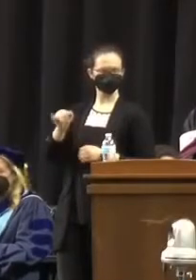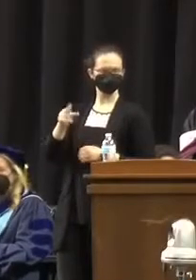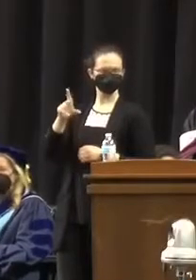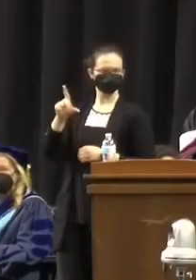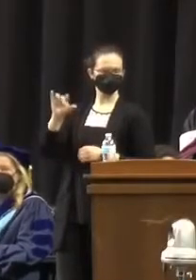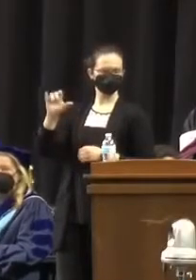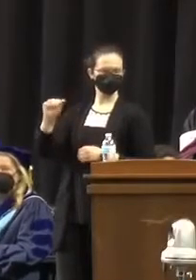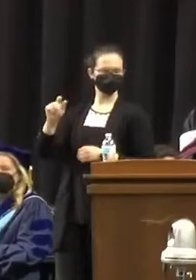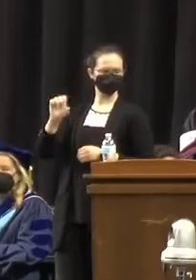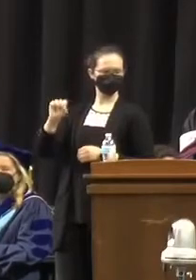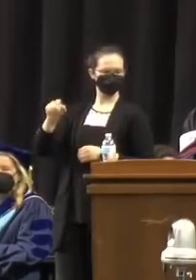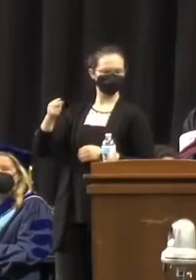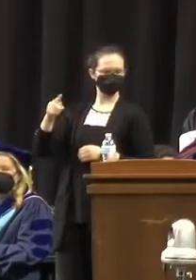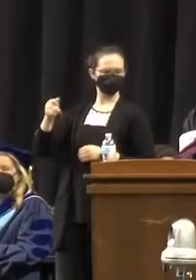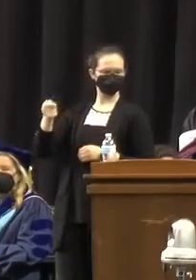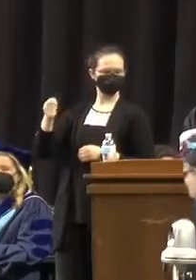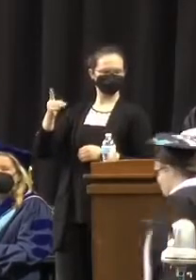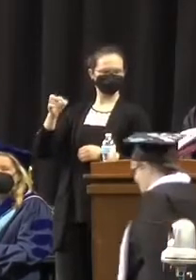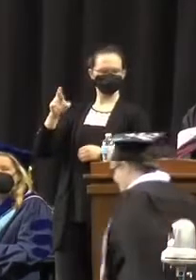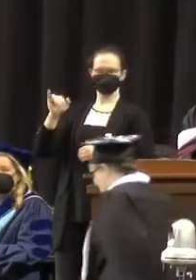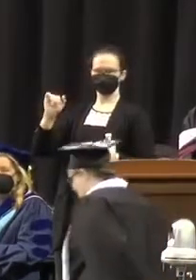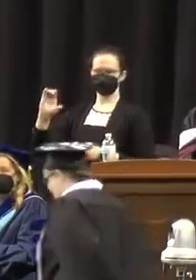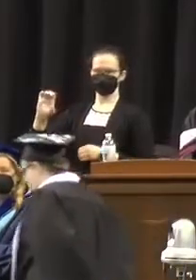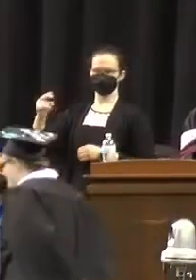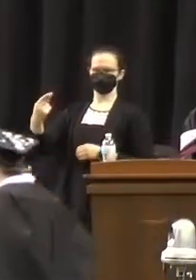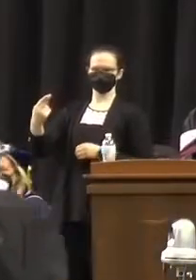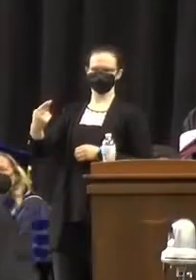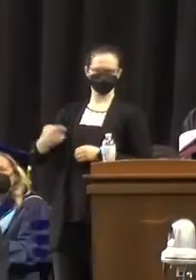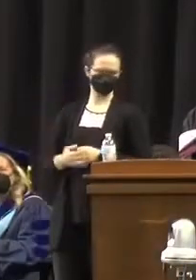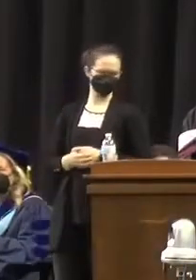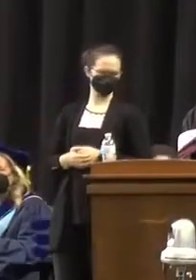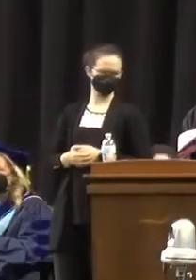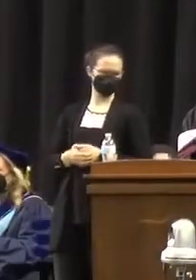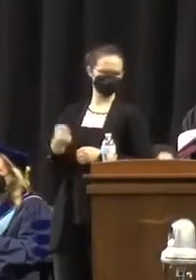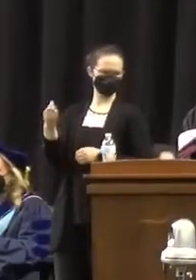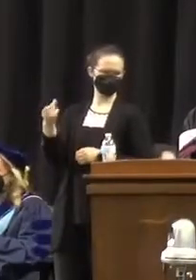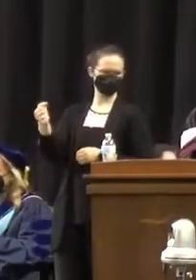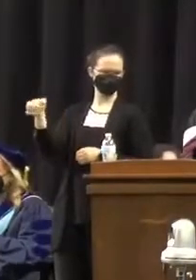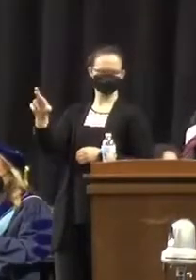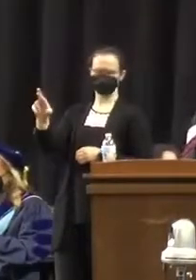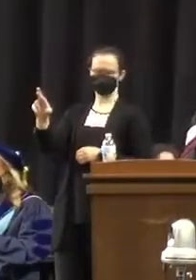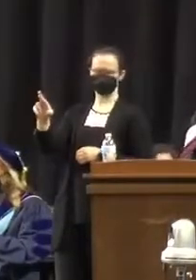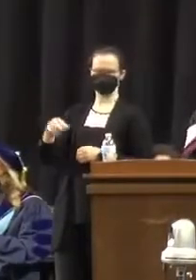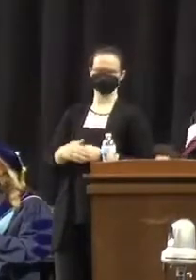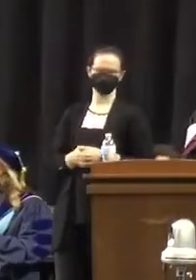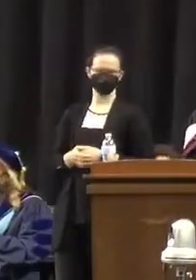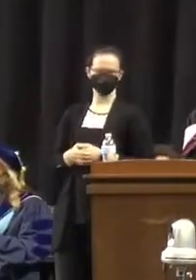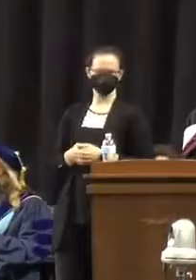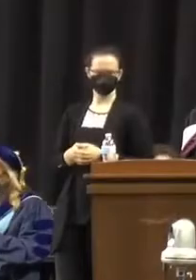Julia Catherine Scheiderich, Crimson Scholar Graduate.